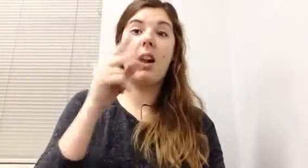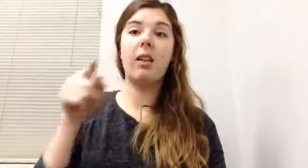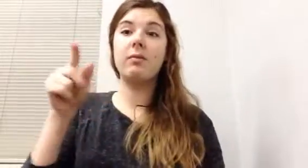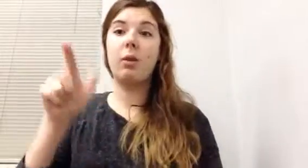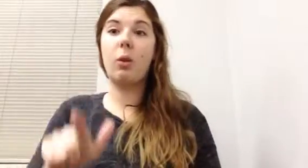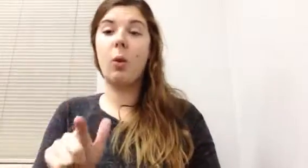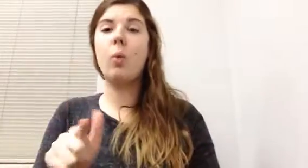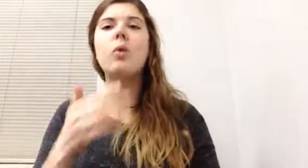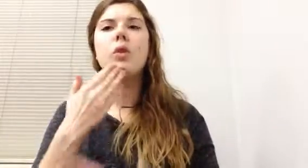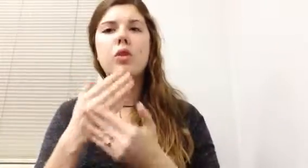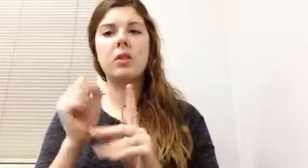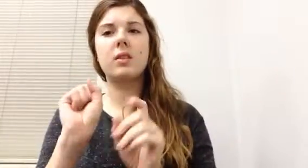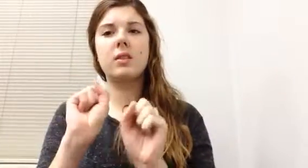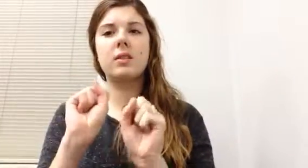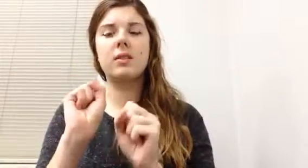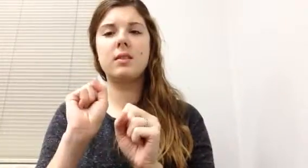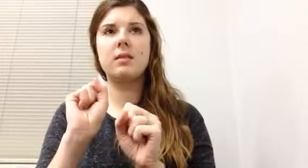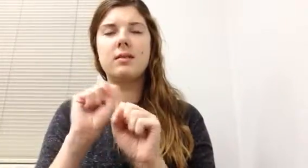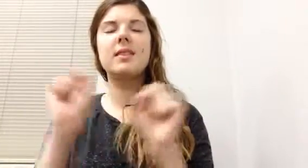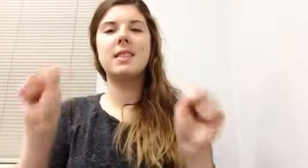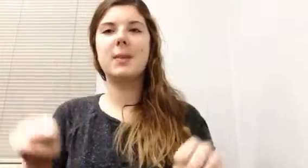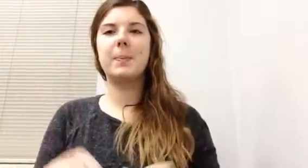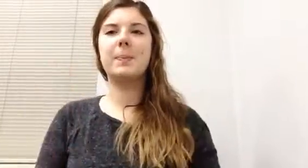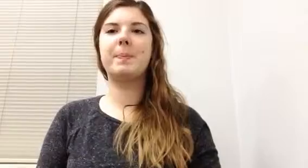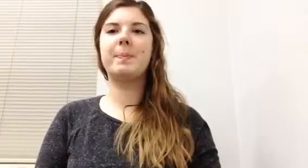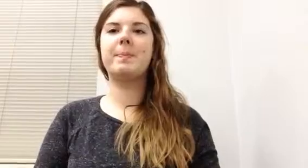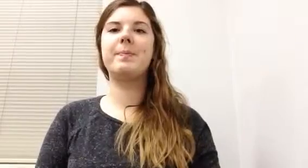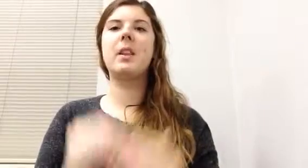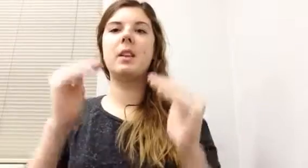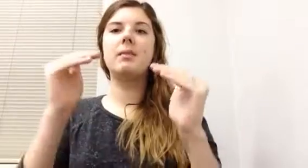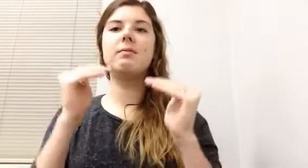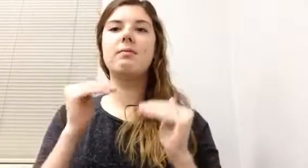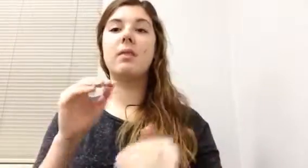Healthcare and competition. Well, the healthcare